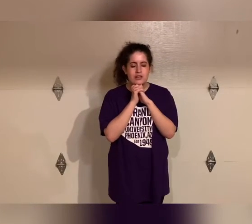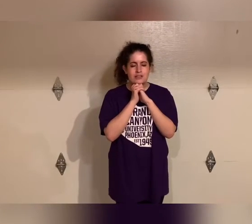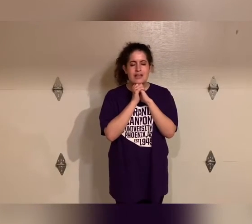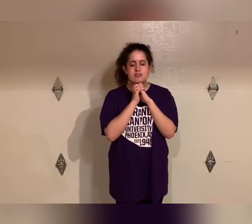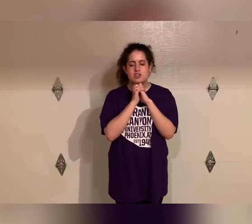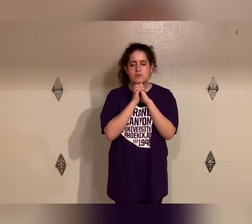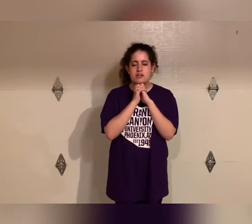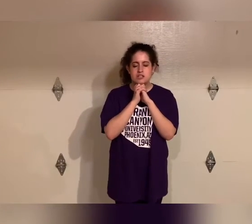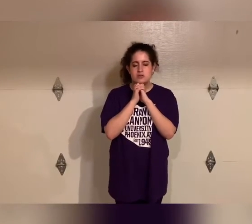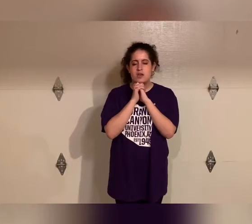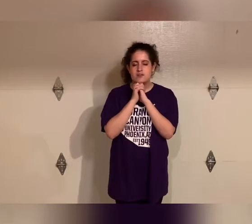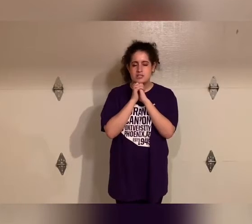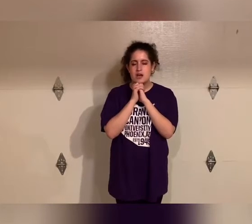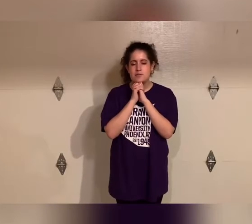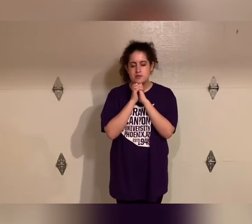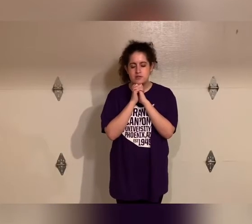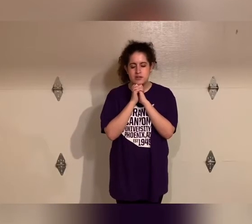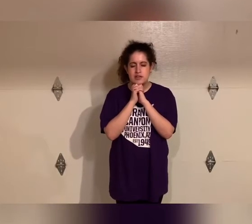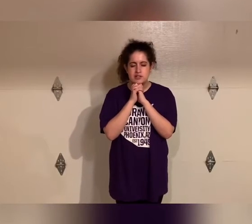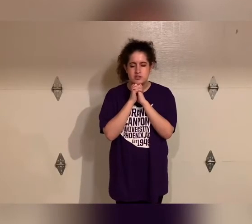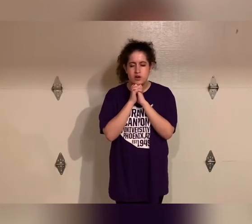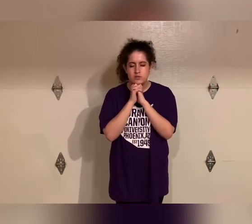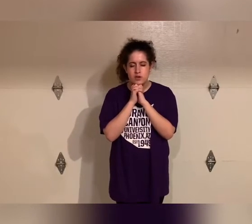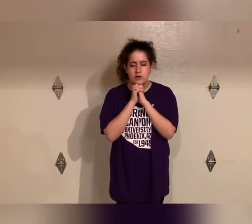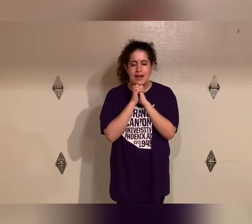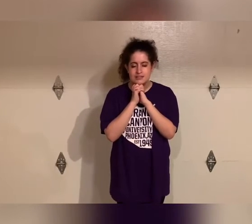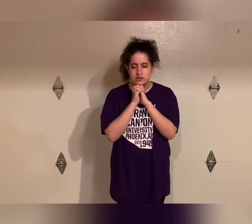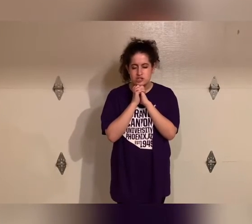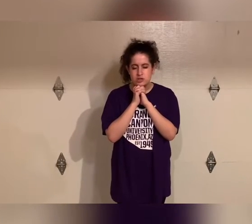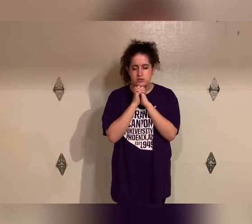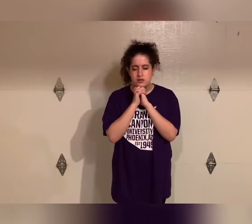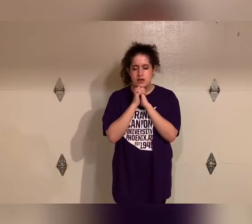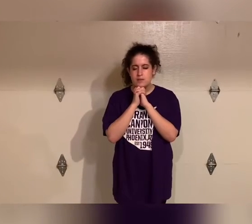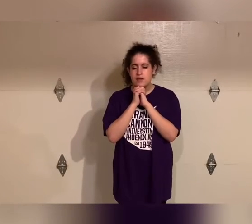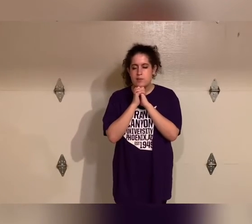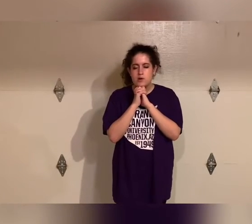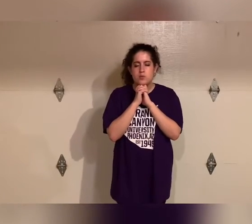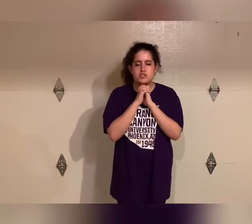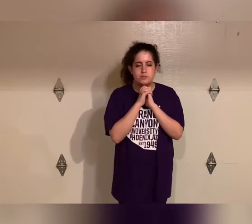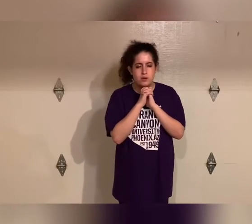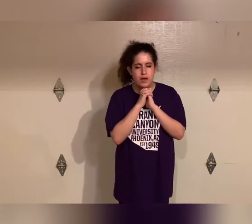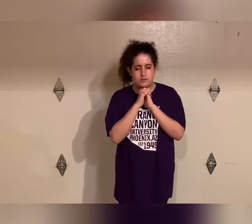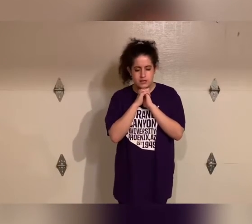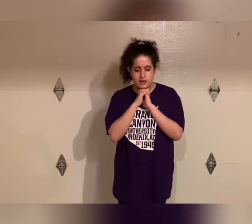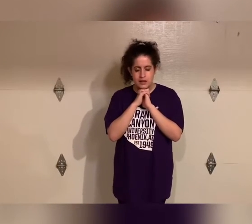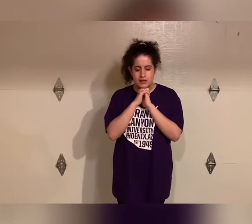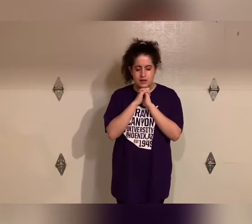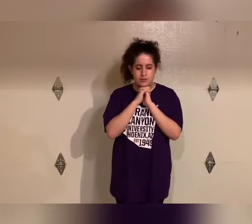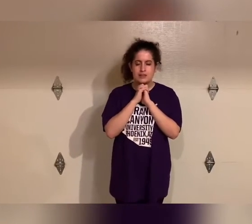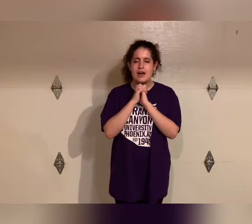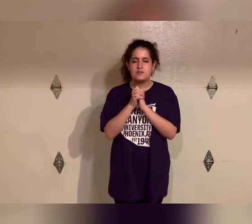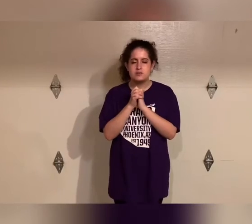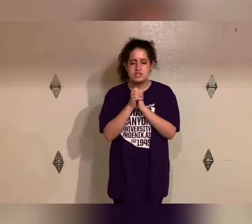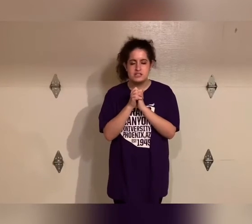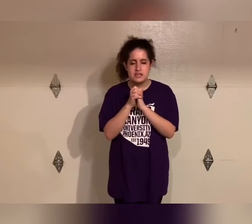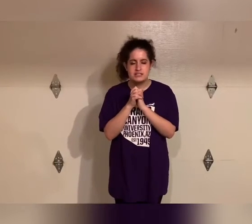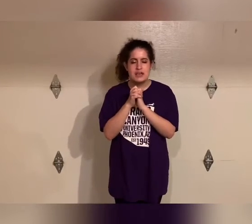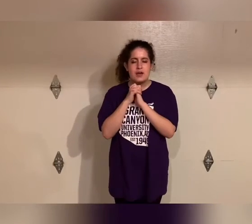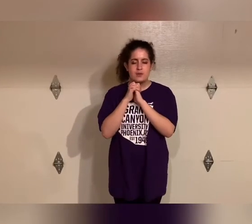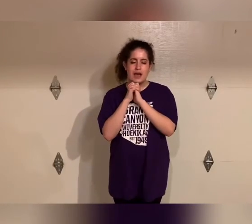thank you so much that you give us the opportunity to serve you as your children and be able to worship you every day. We love you, Jesus. We ask